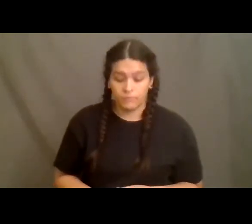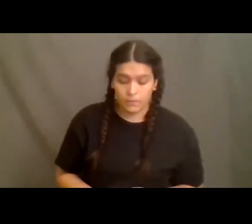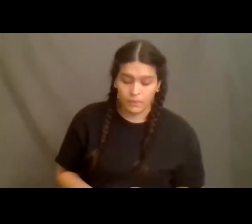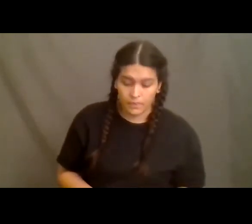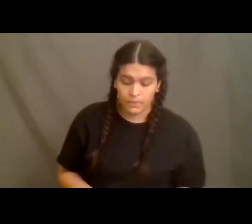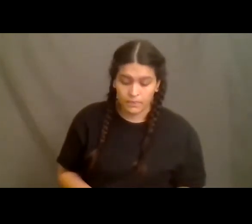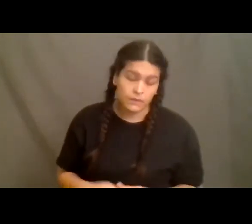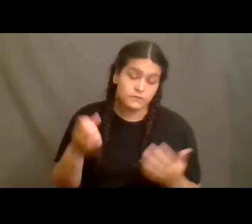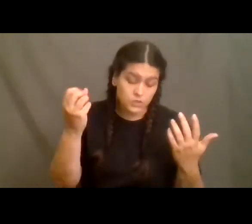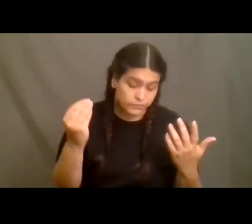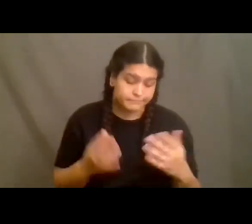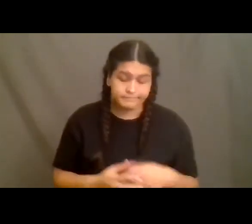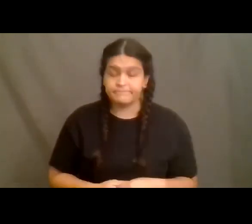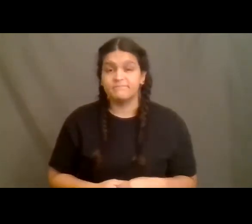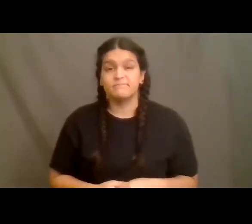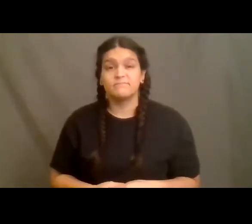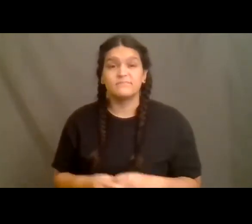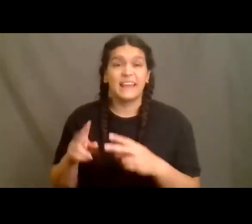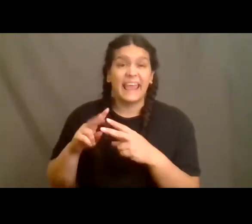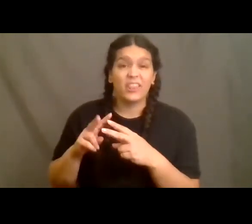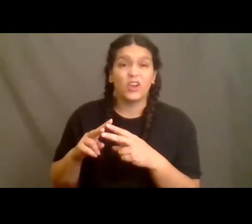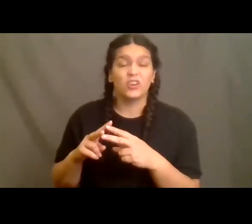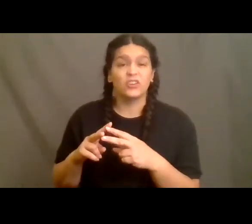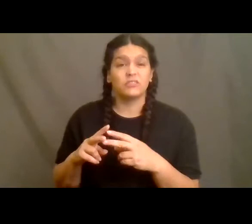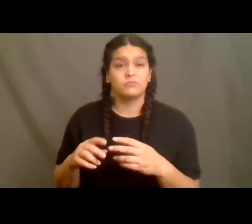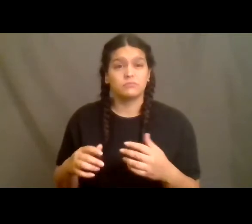And so we either have that, we're either going to